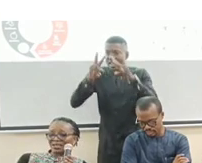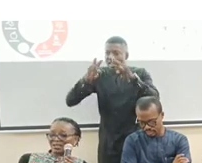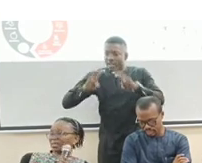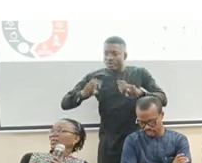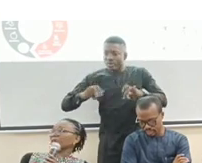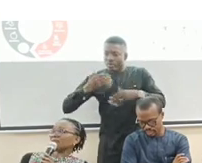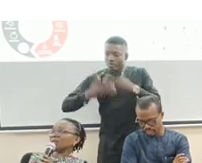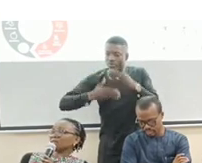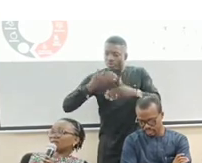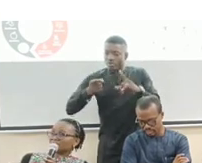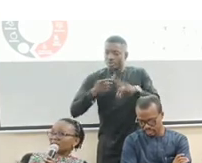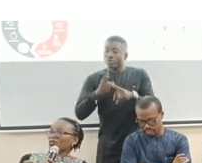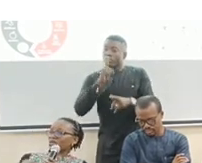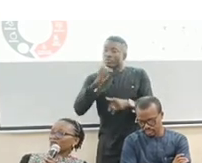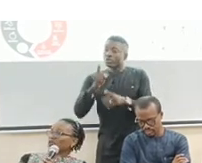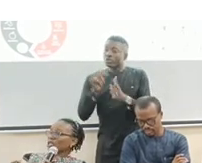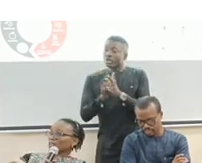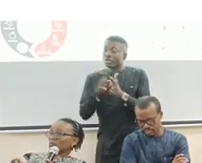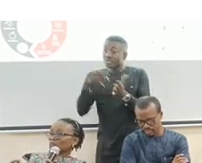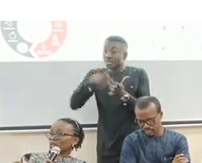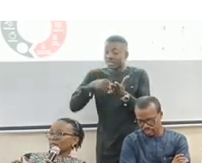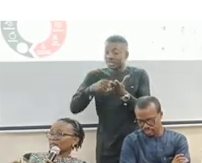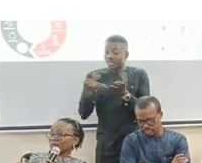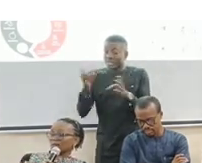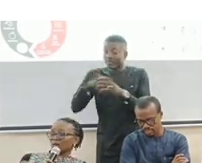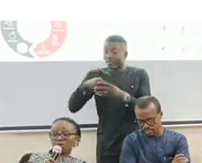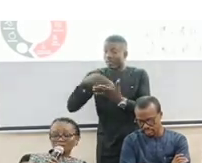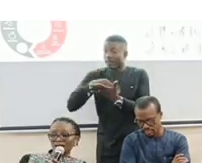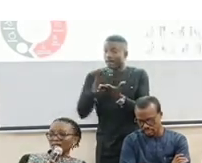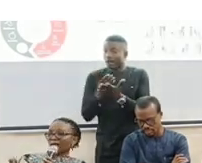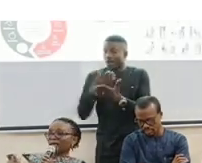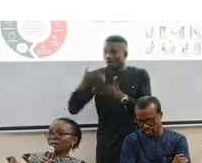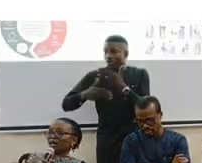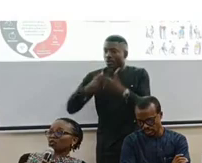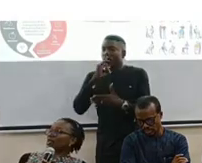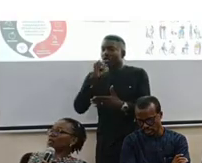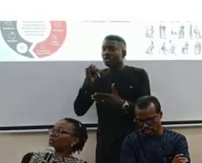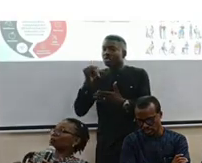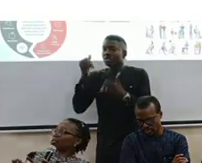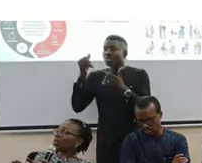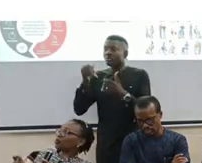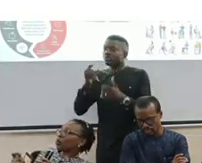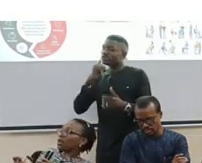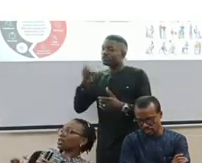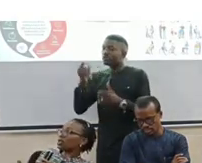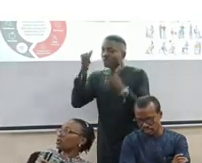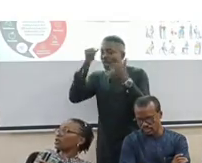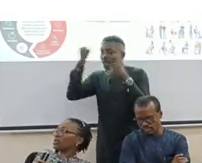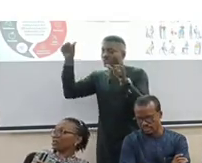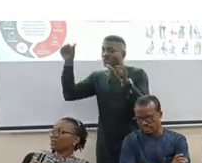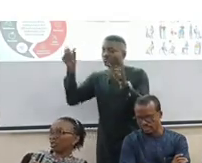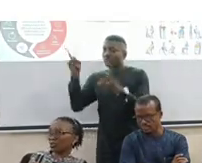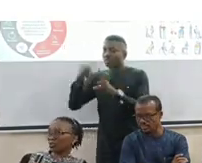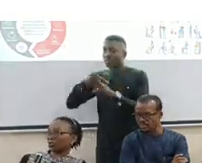that this inclusive budgeting process is actually being properly implemented. Thank you.